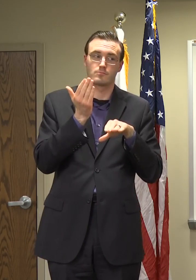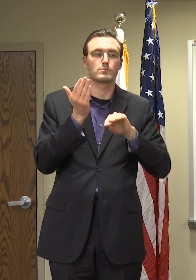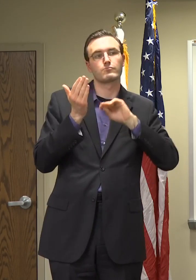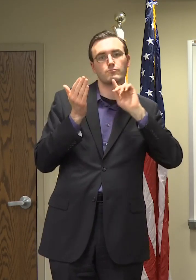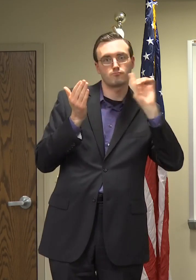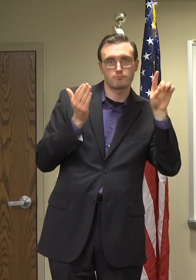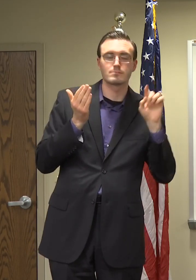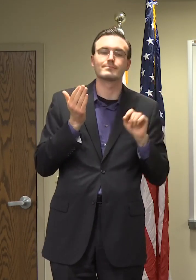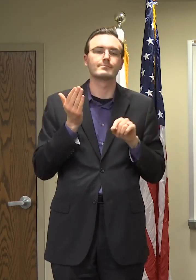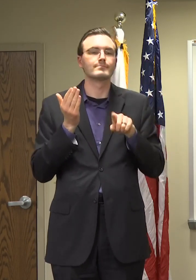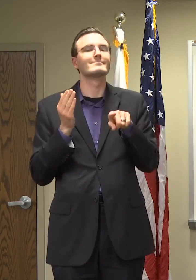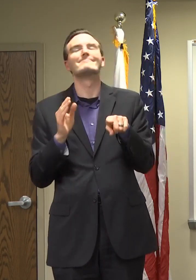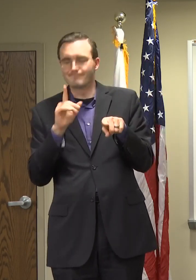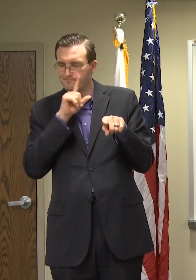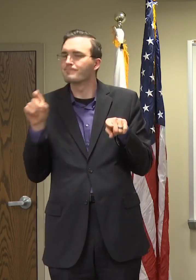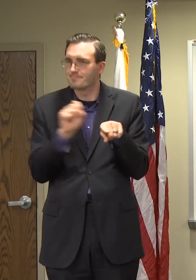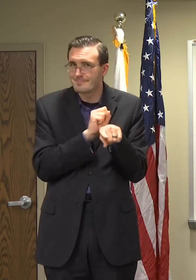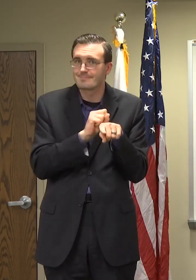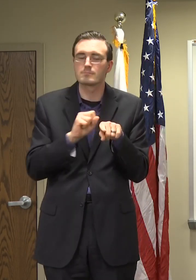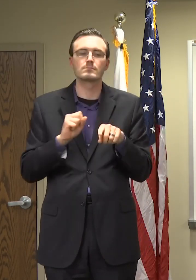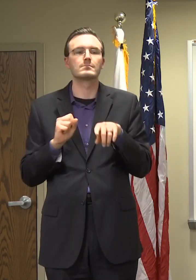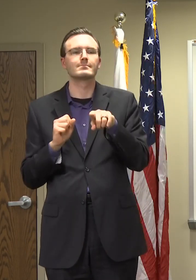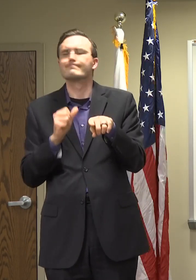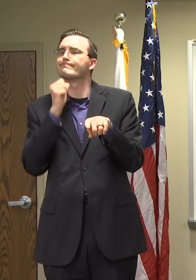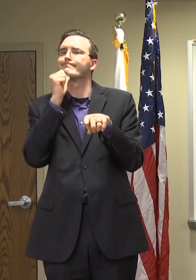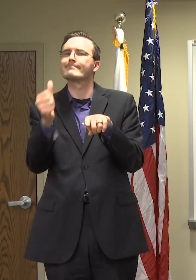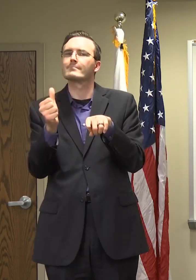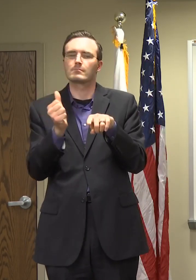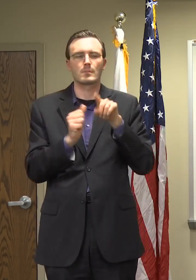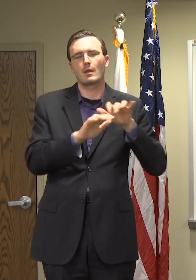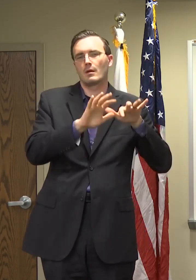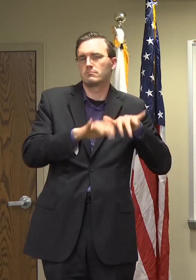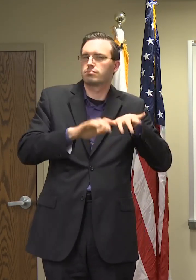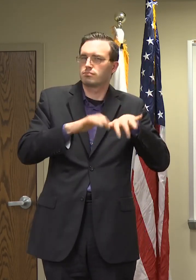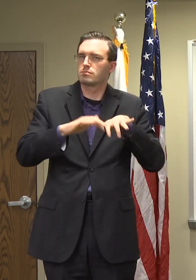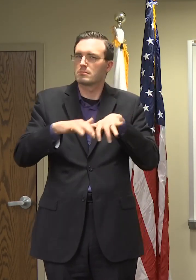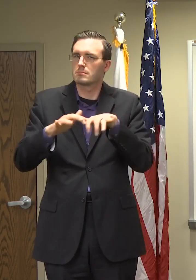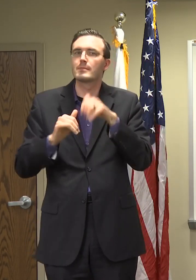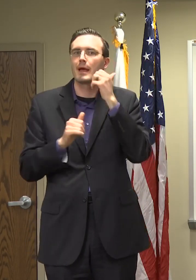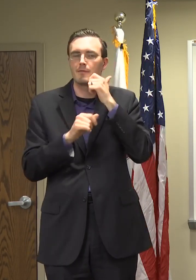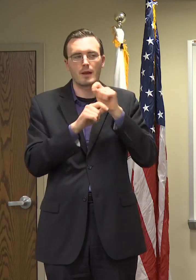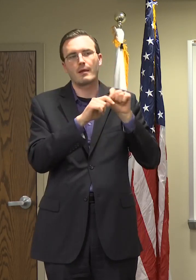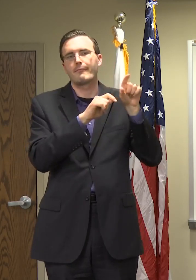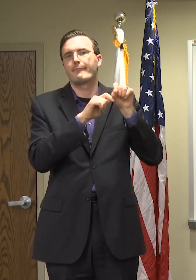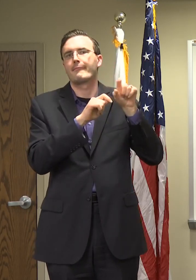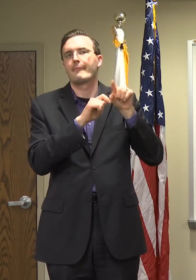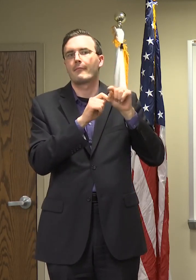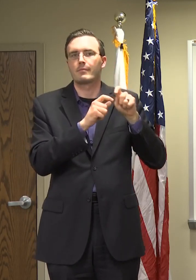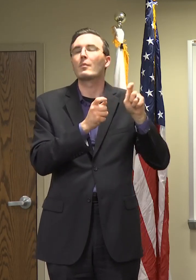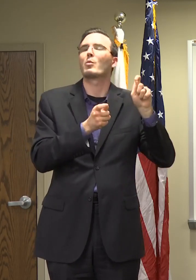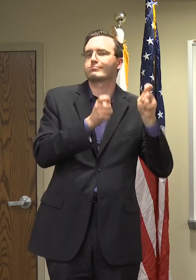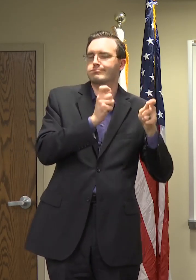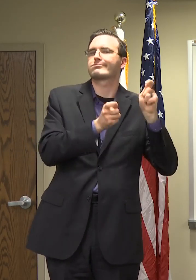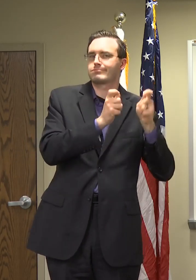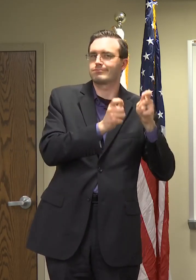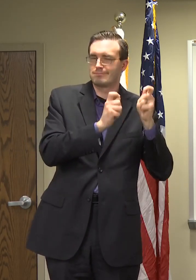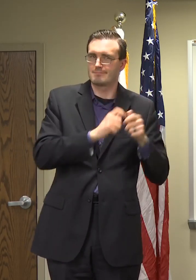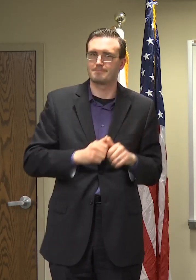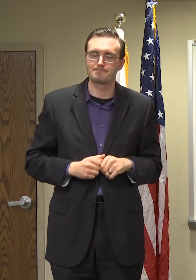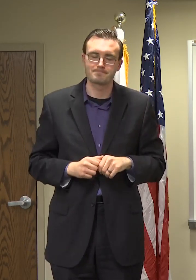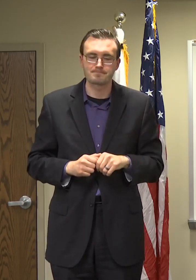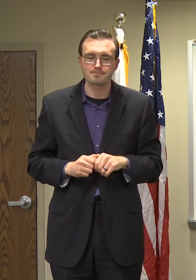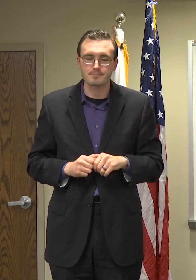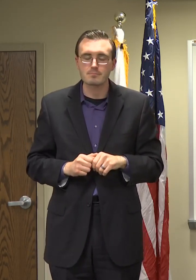change. And then it's the testing capability. And we'll talk a little bit more about the testing capability guidelines changed last